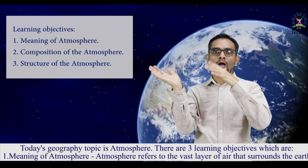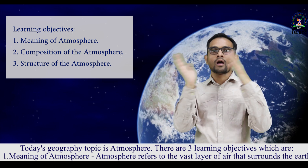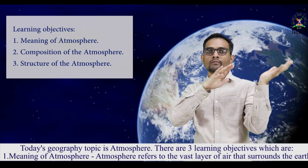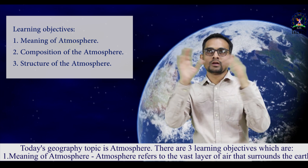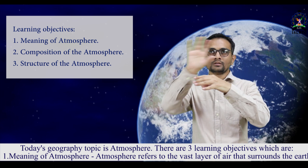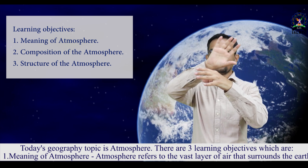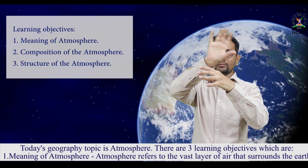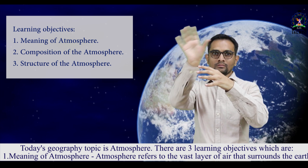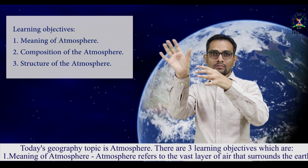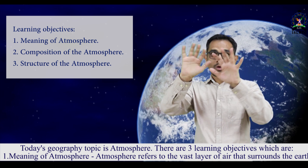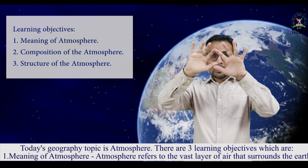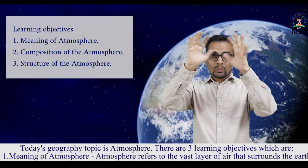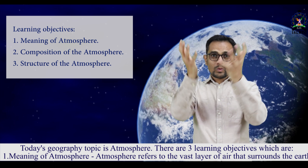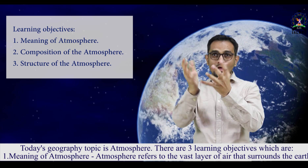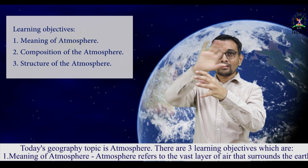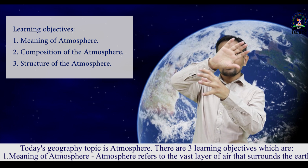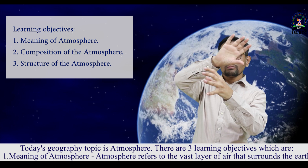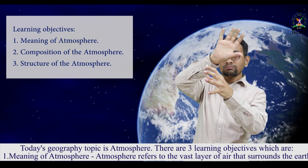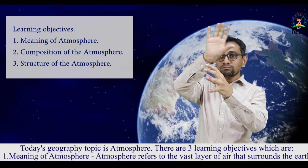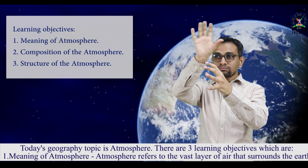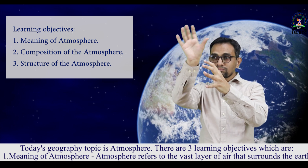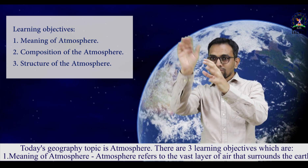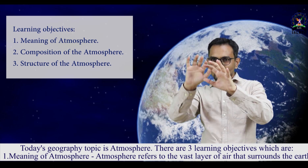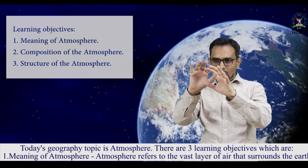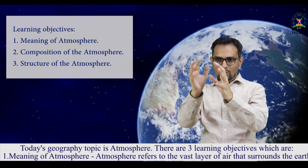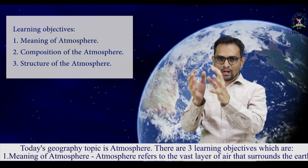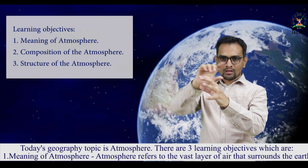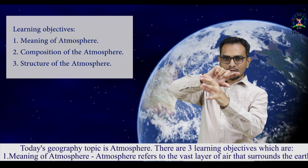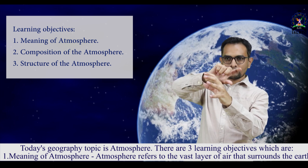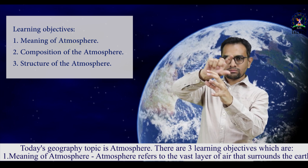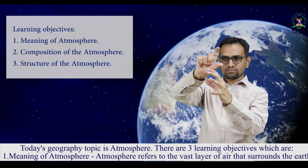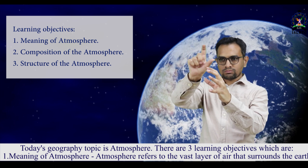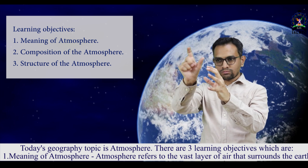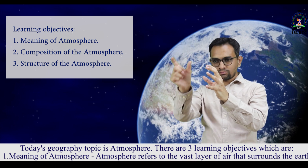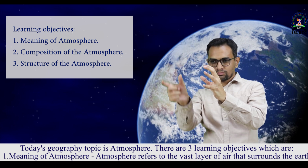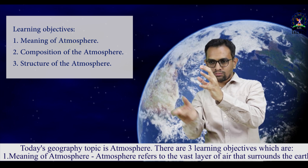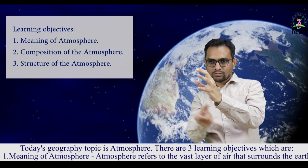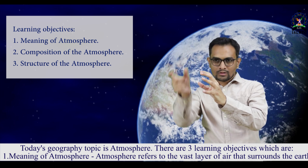Atmosphere refers to the vast layer of air that surrounds the earth.